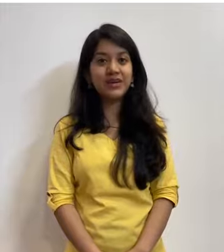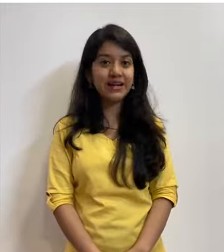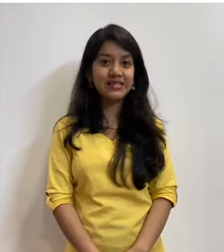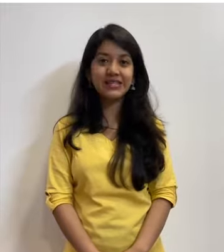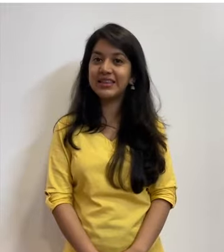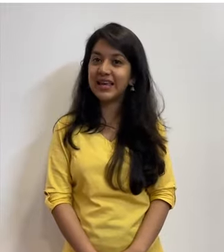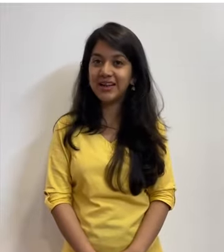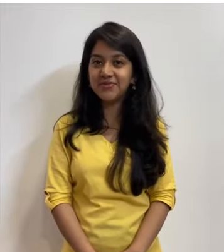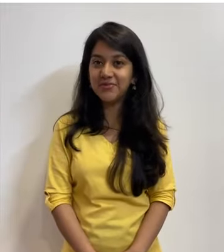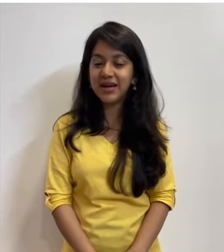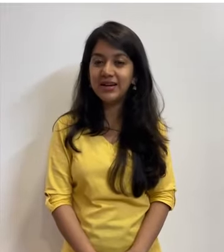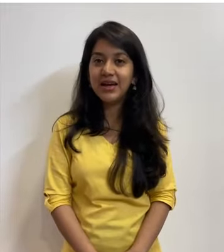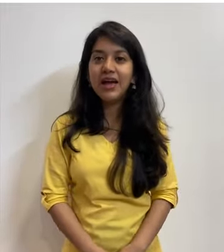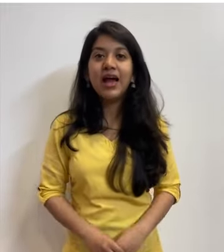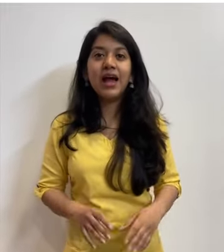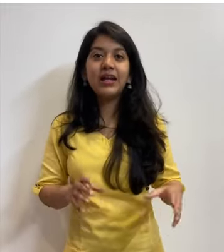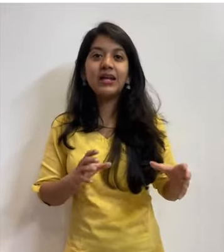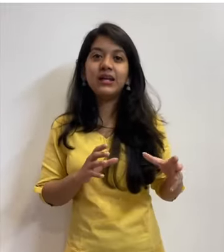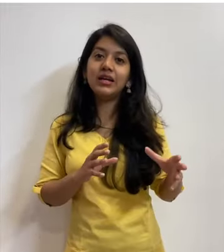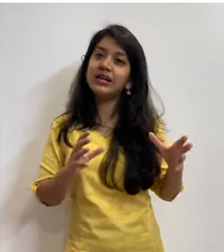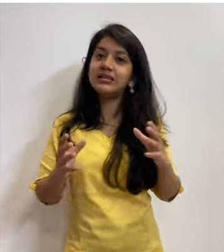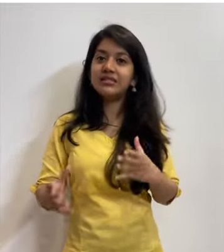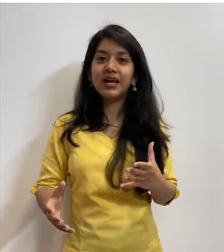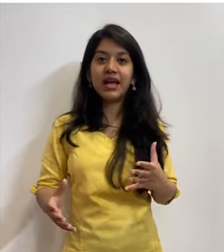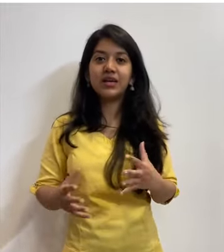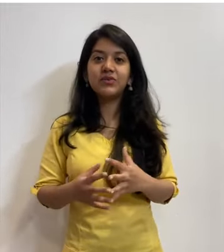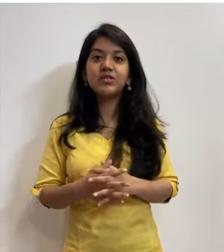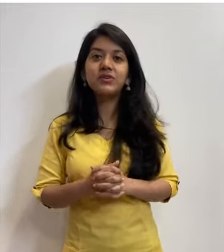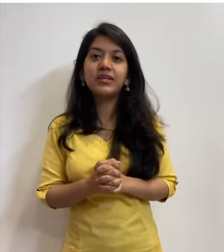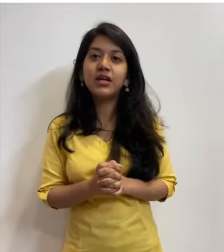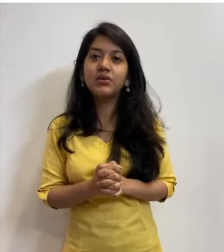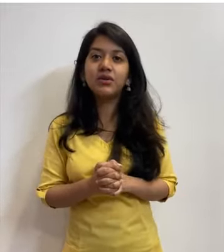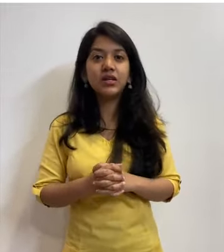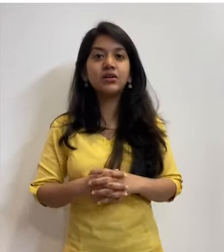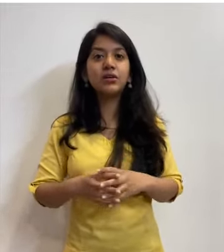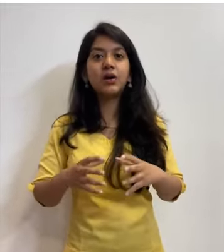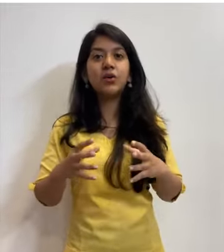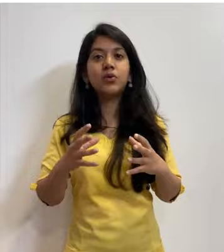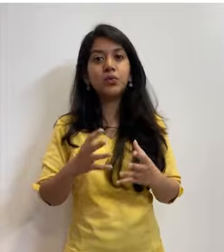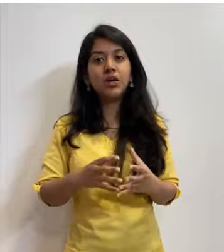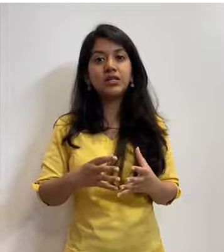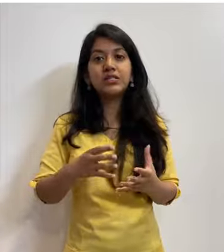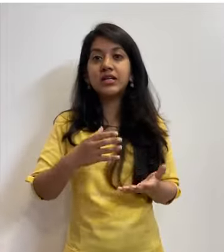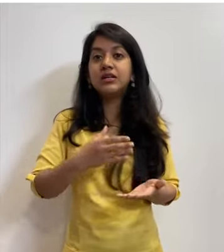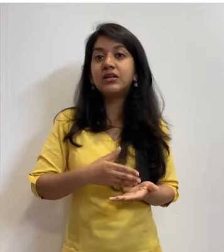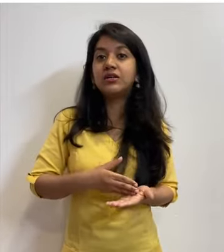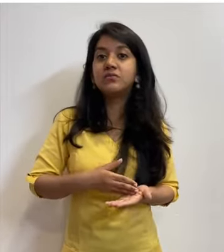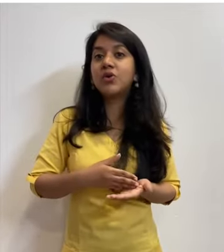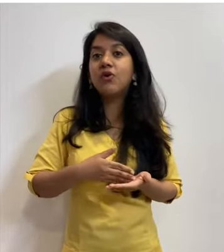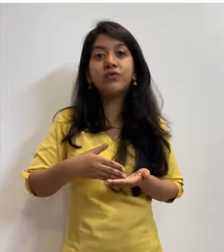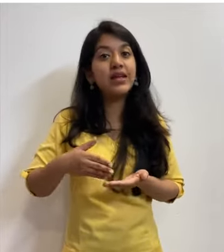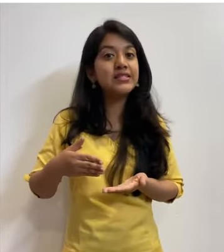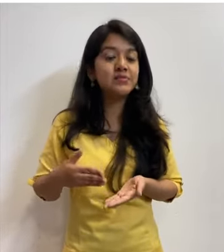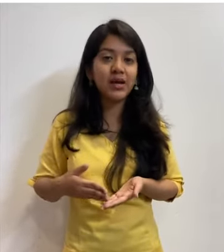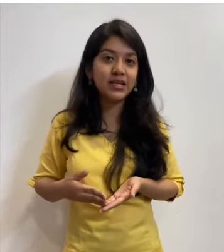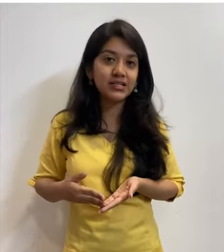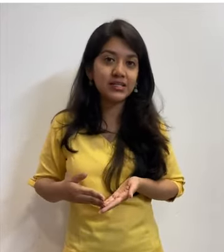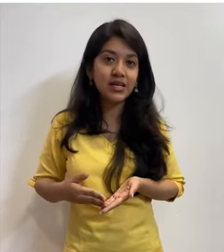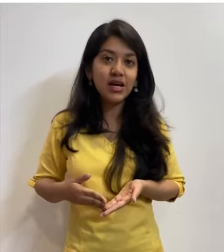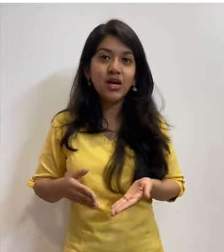practicing the alphabet. And in Indian Sign Language, we tend to think about words in terms of their spellings. We are